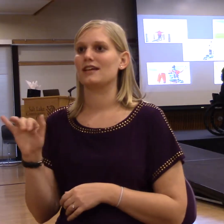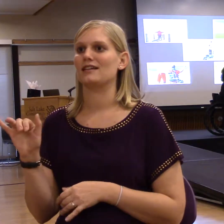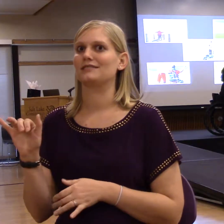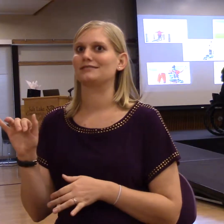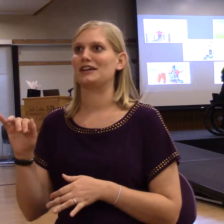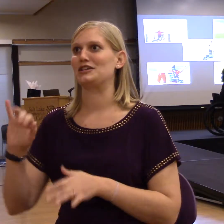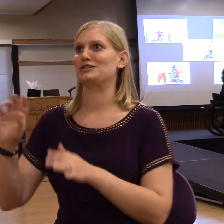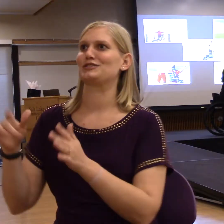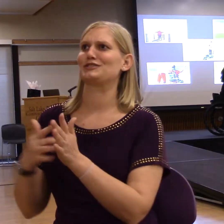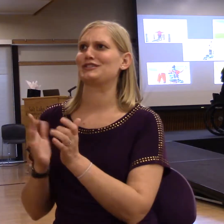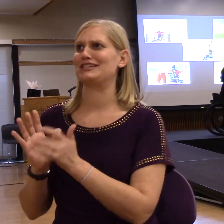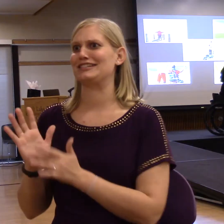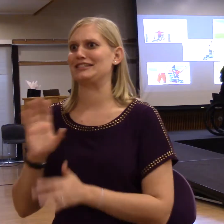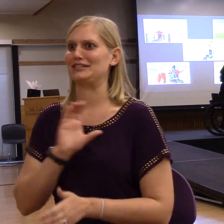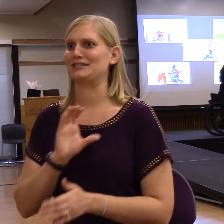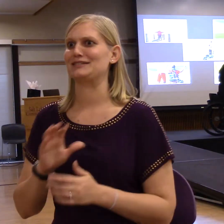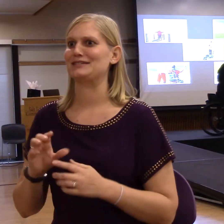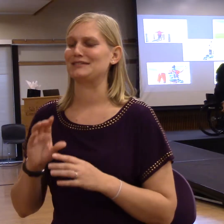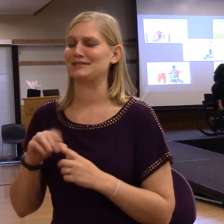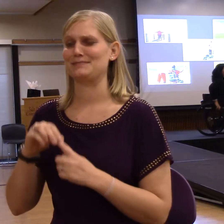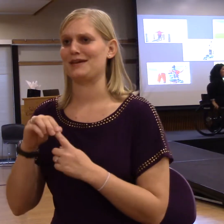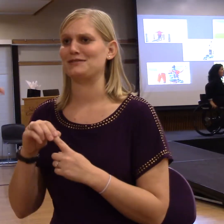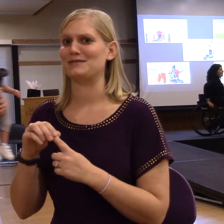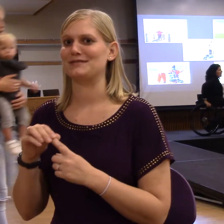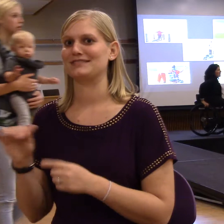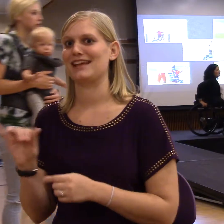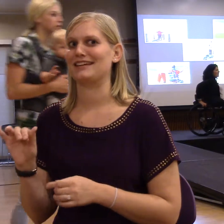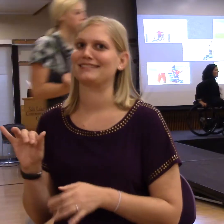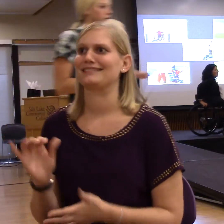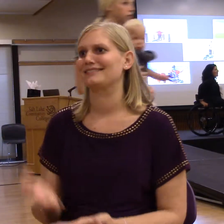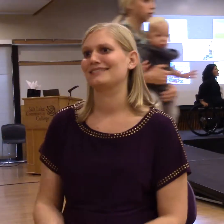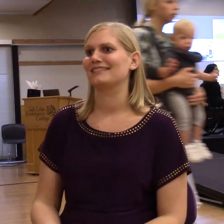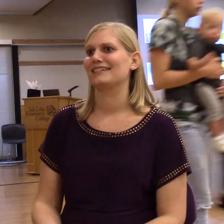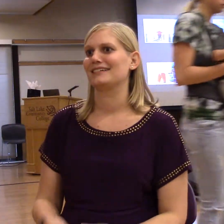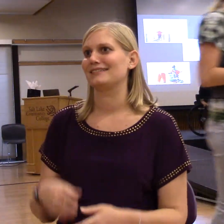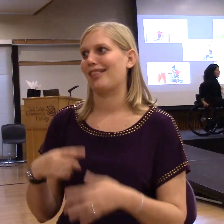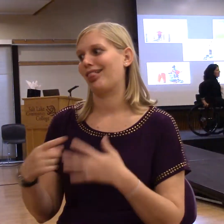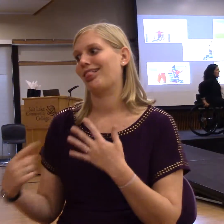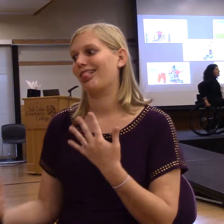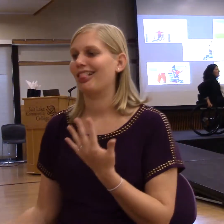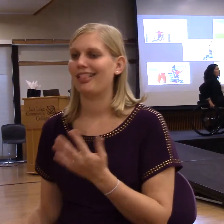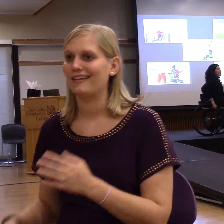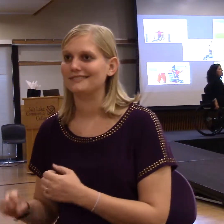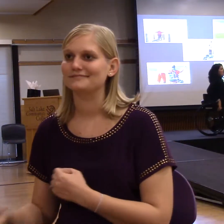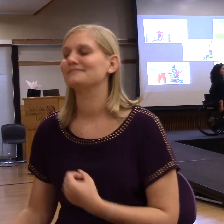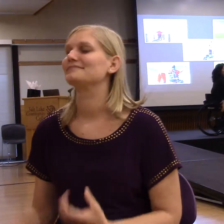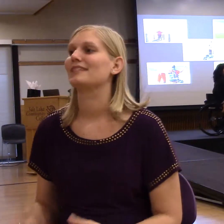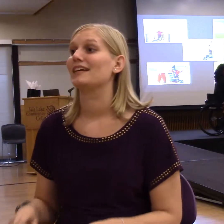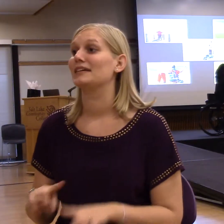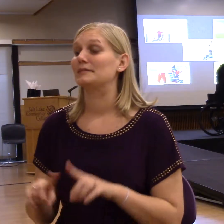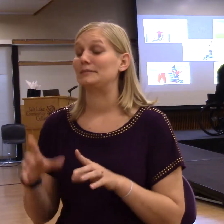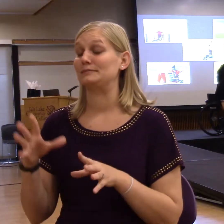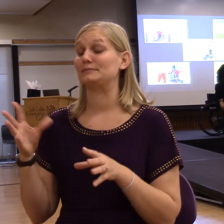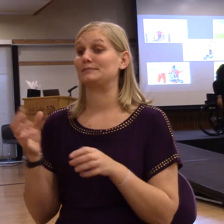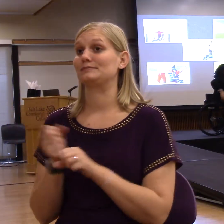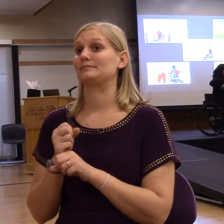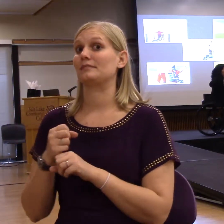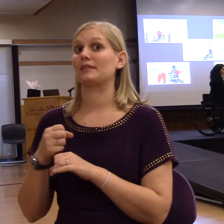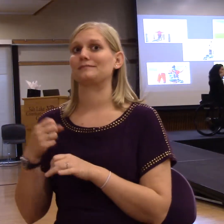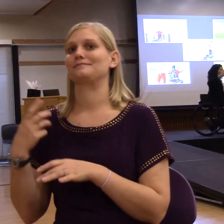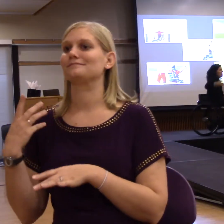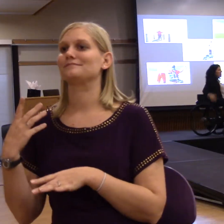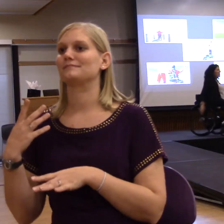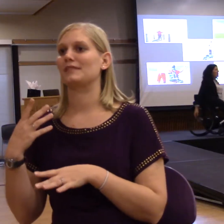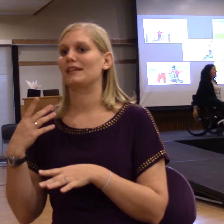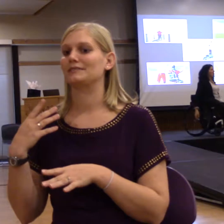special person, and you need to be that way, blah, blah, blah, blah. So, yeah, so it reminds him of the Brazilian statue